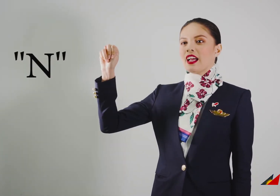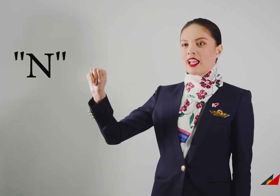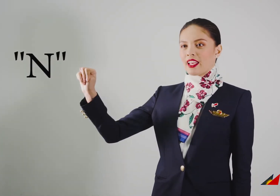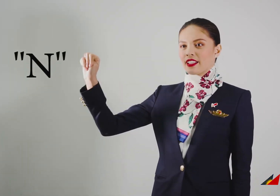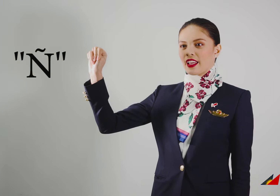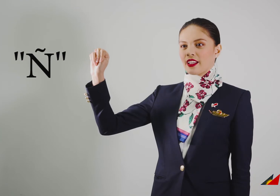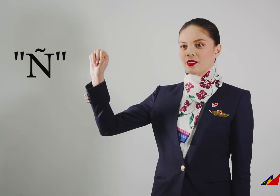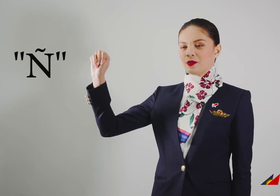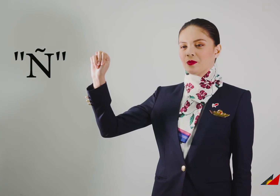Peña,